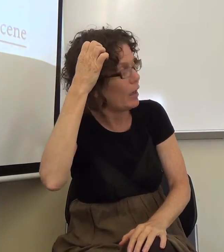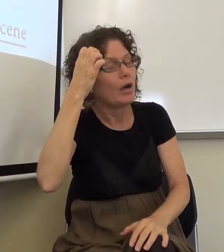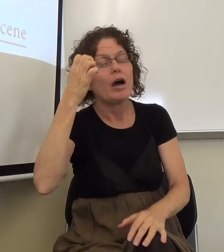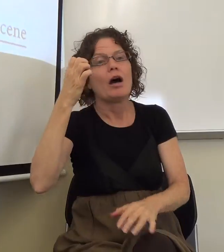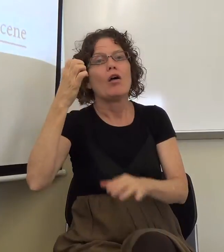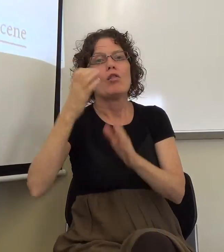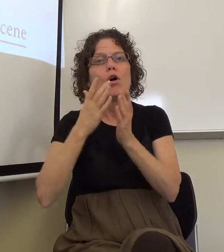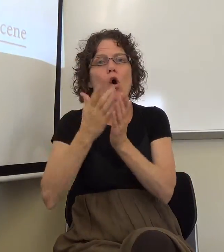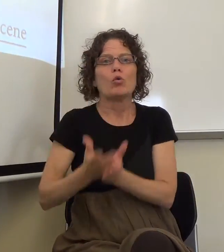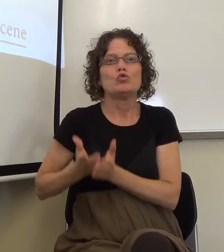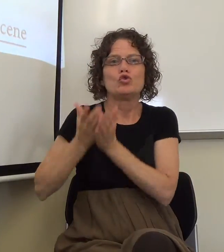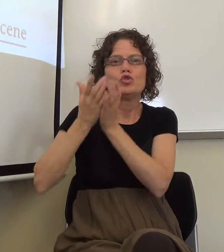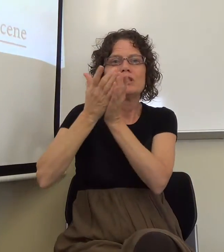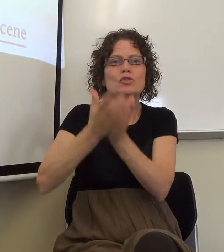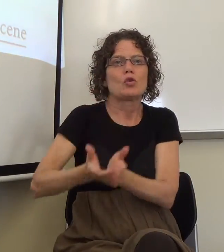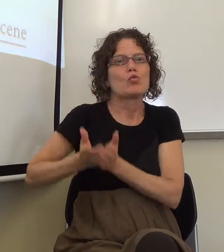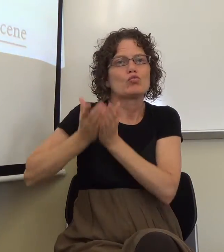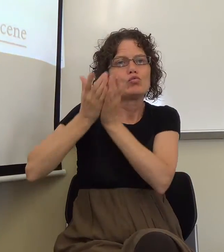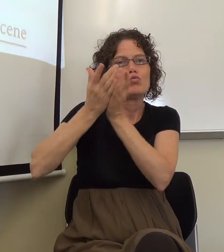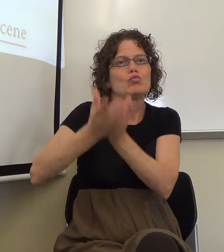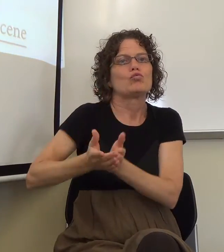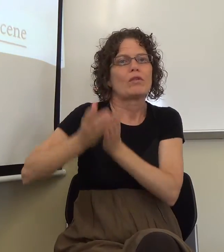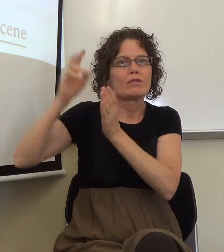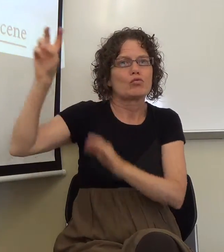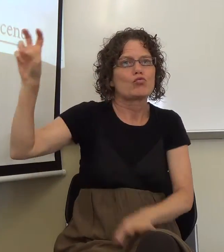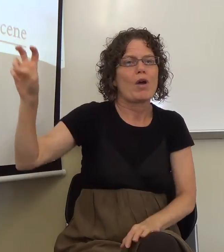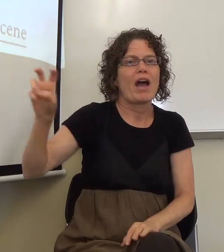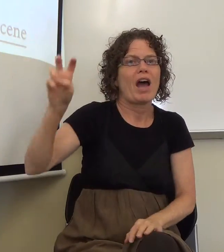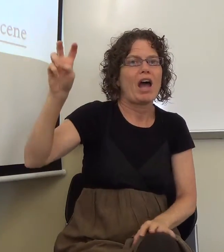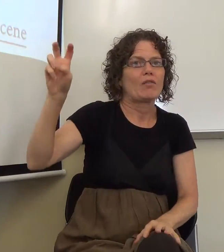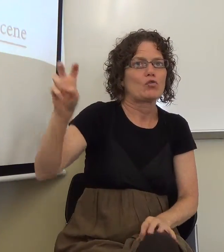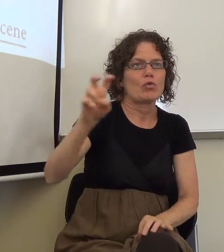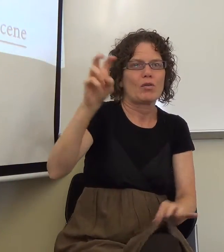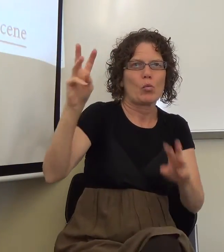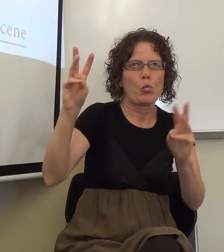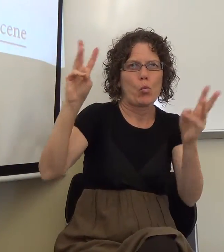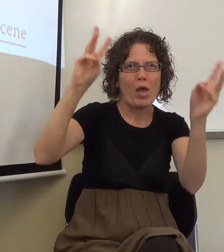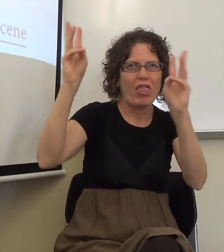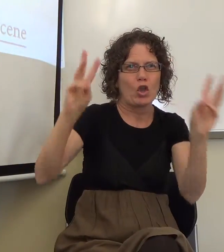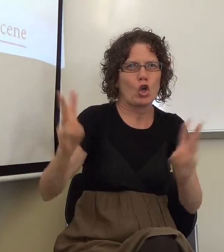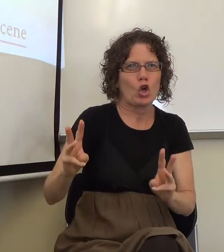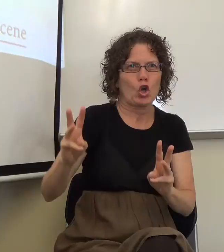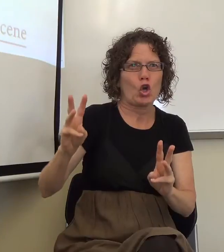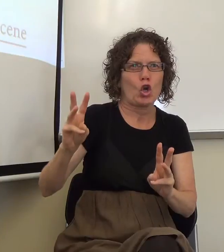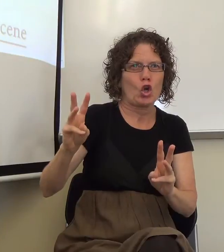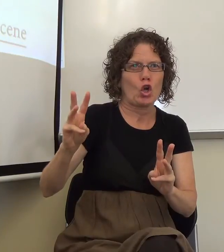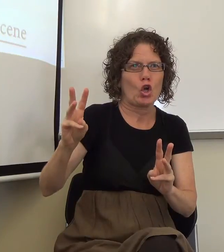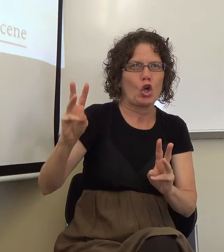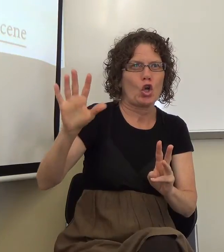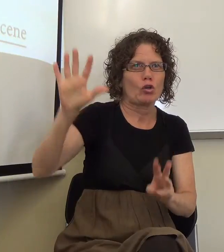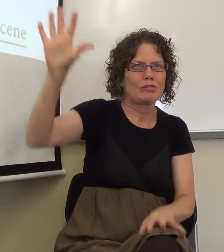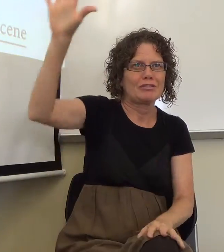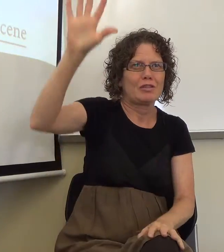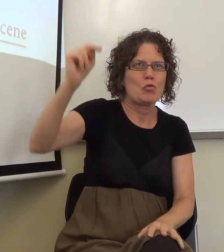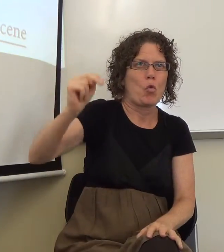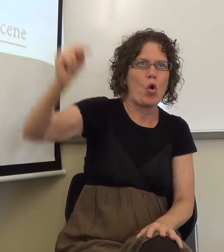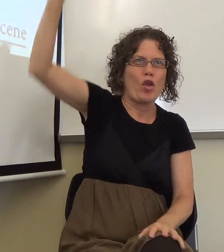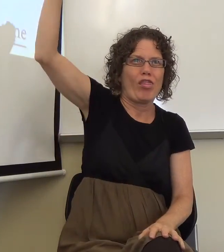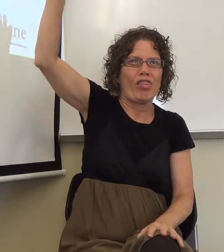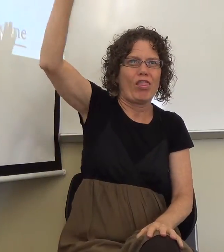had been up here. And what's the weather sometimes like up farther up north there?